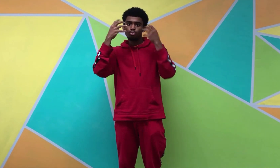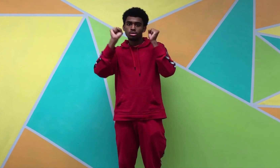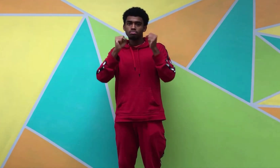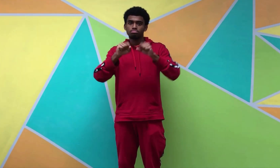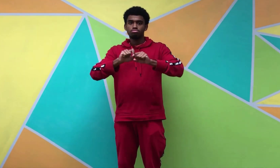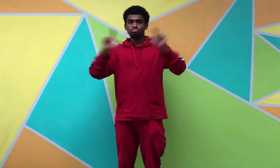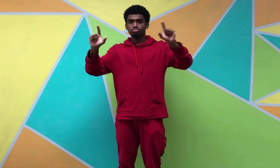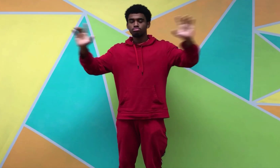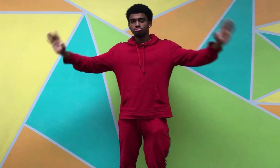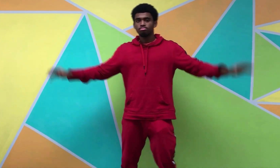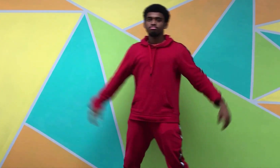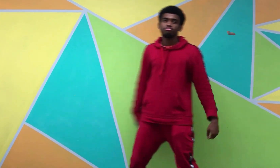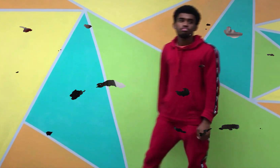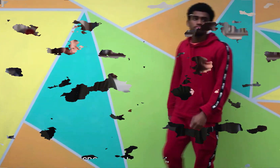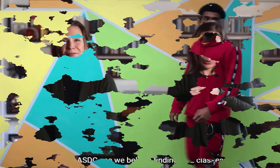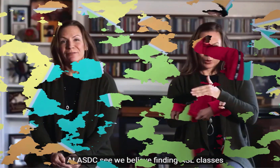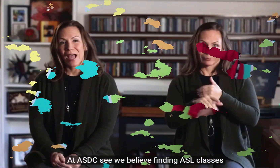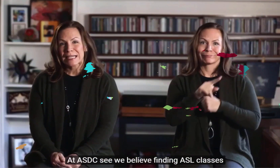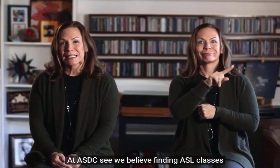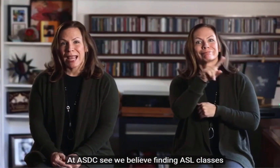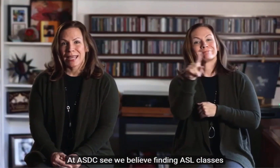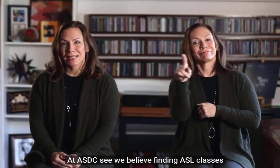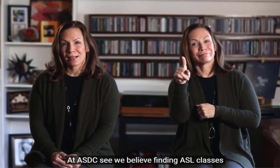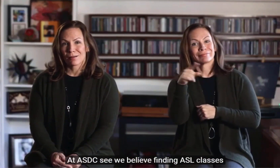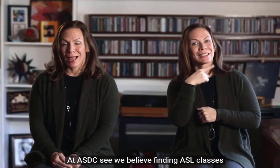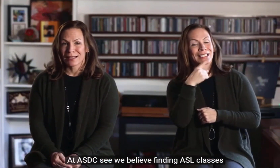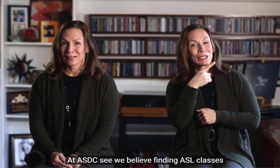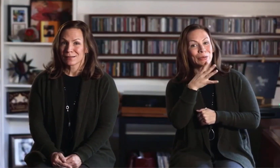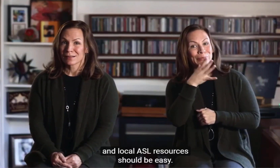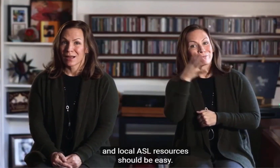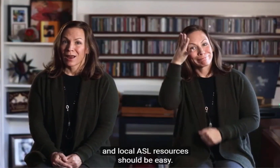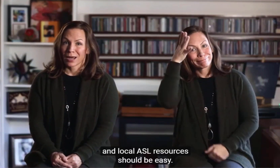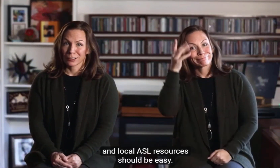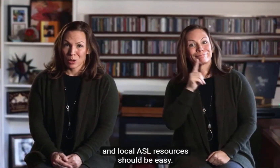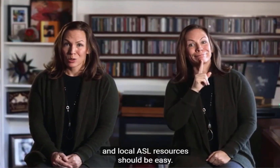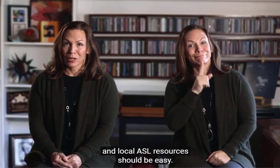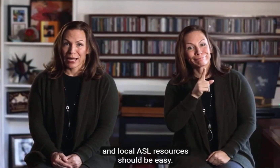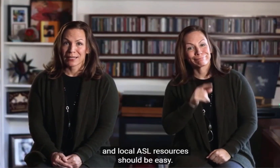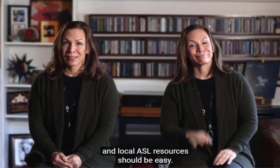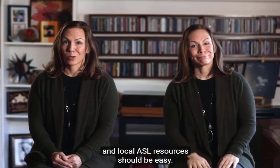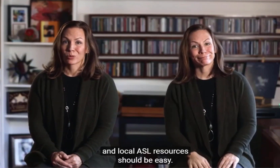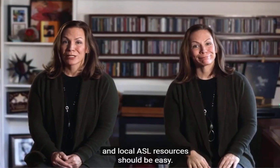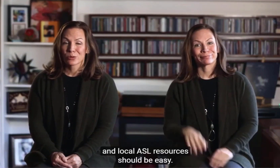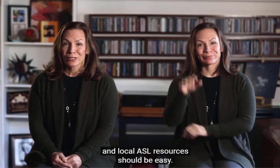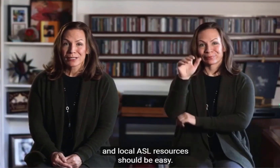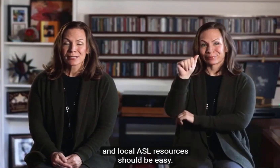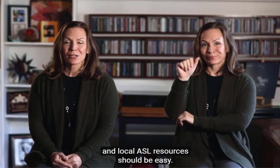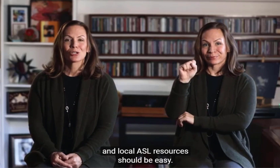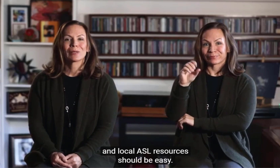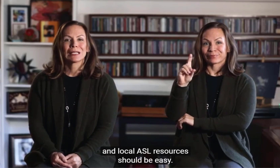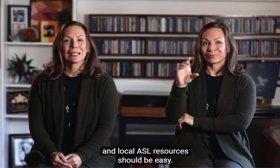At ASDC, we believe finding ASL classes and local ASL resources should be